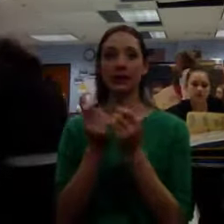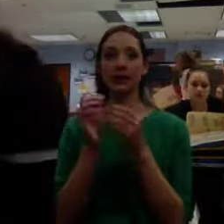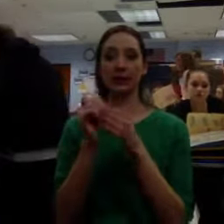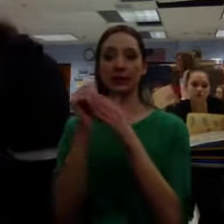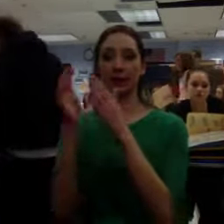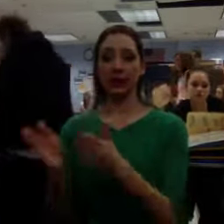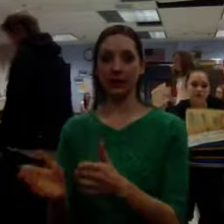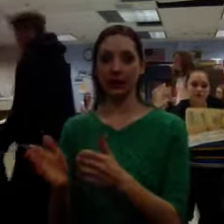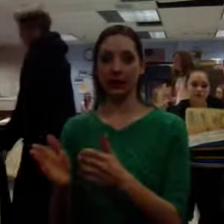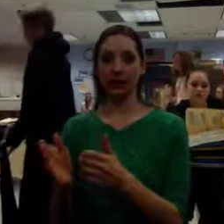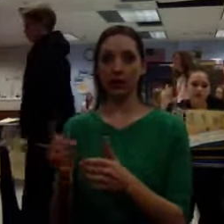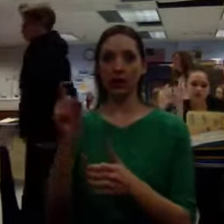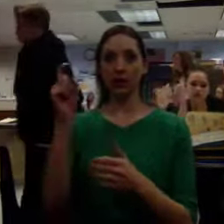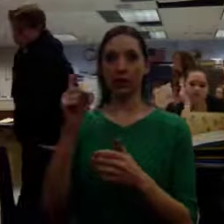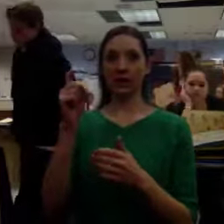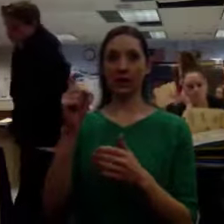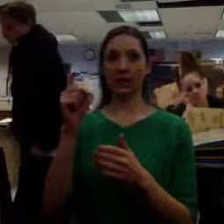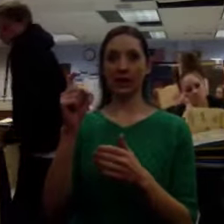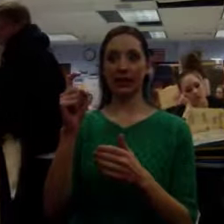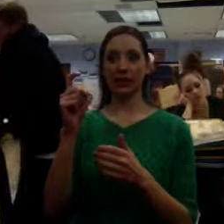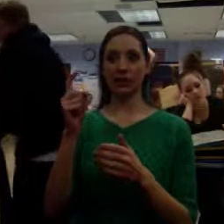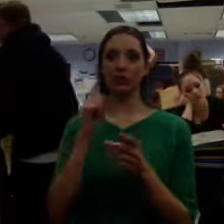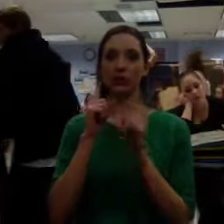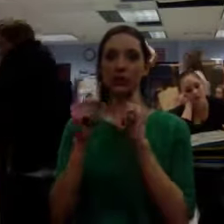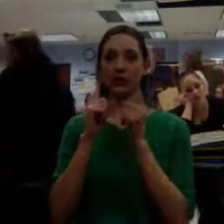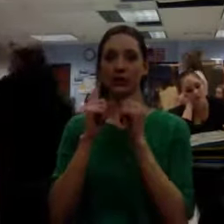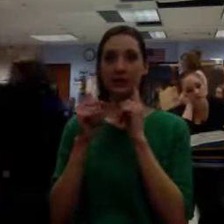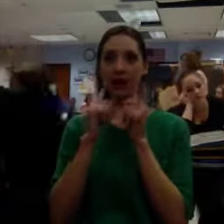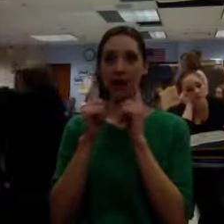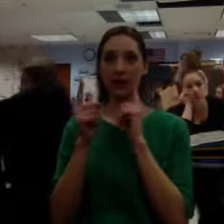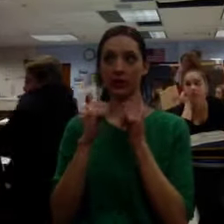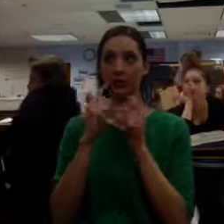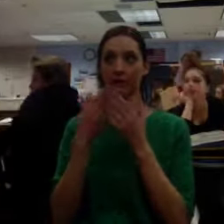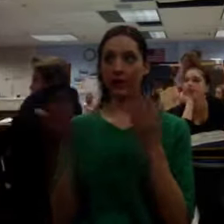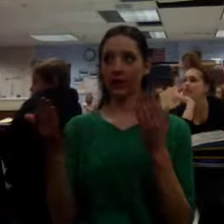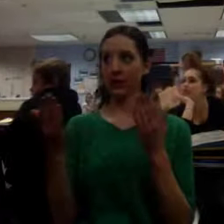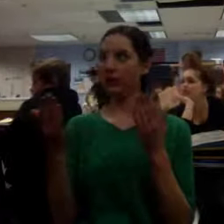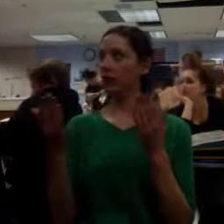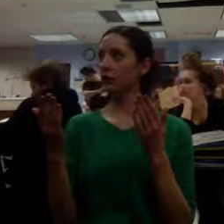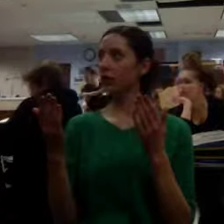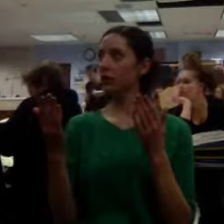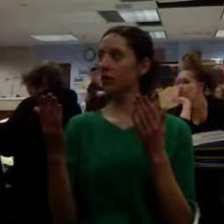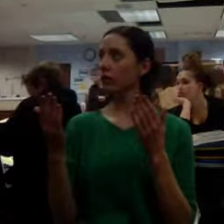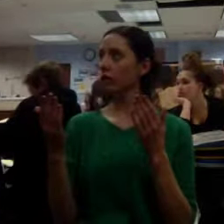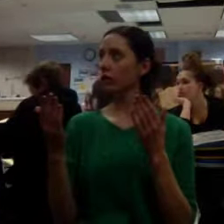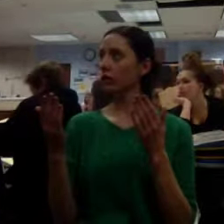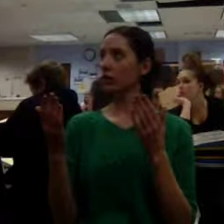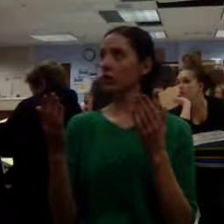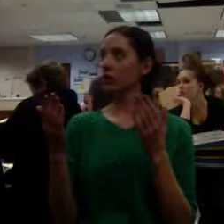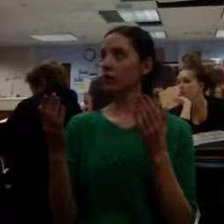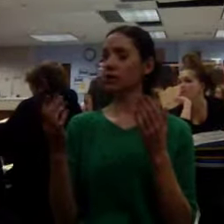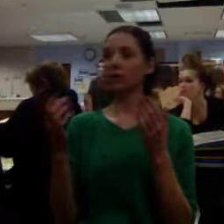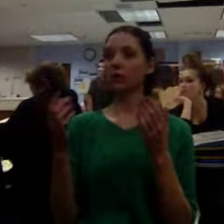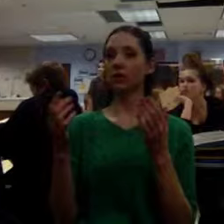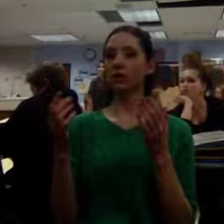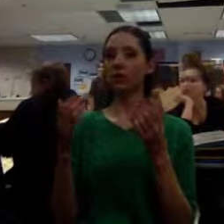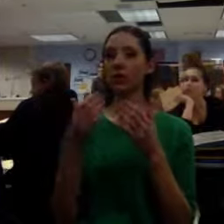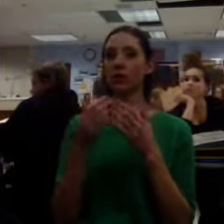But before you move, freeze. I want to thank all the parents who came last night. I got to see